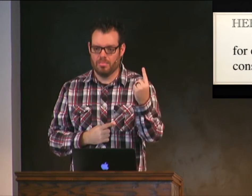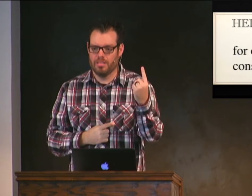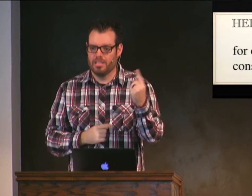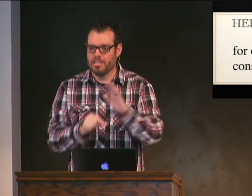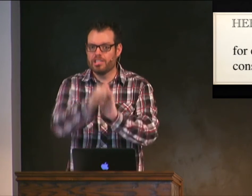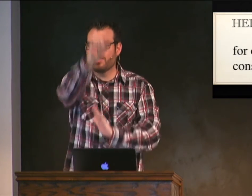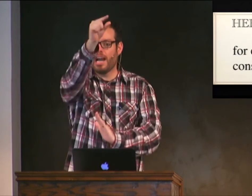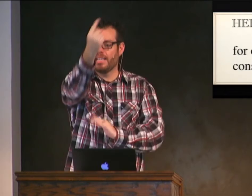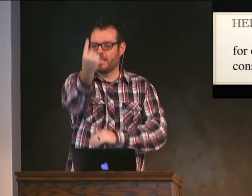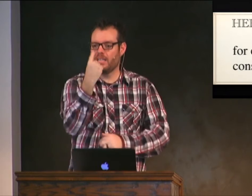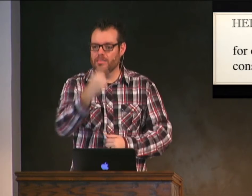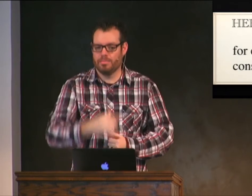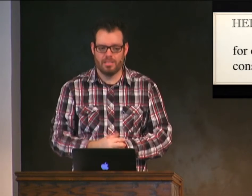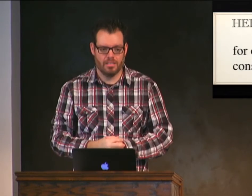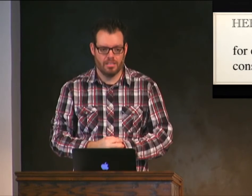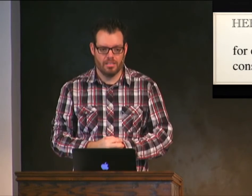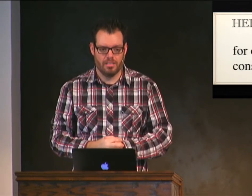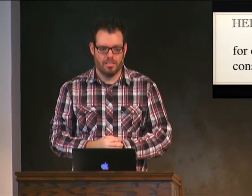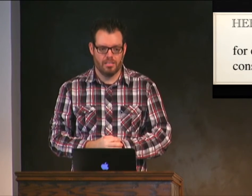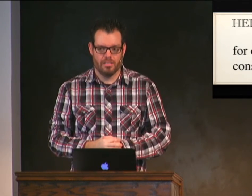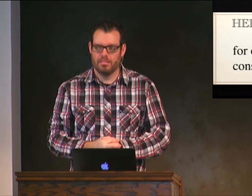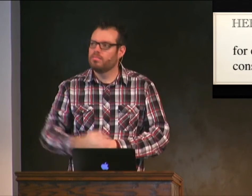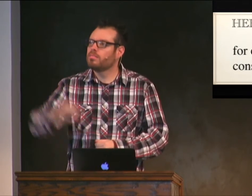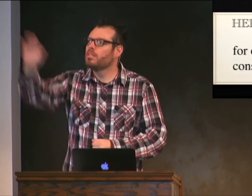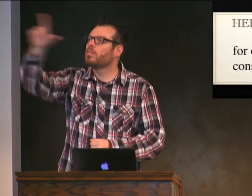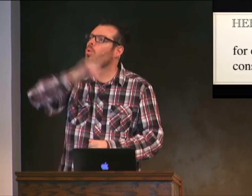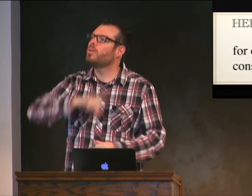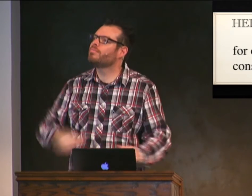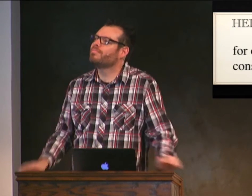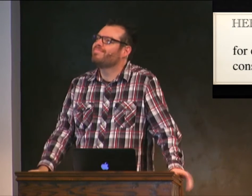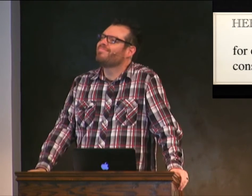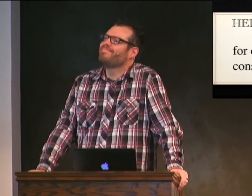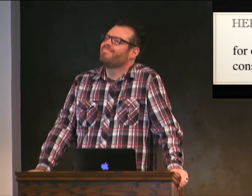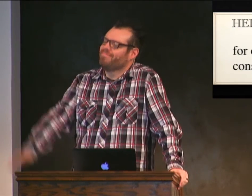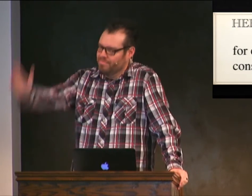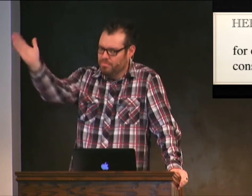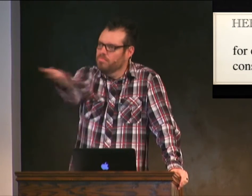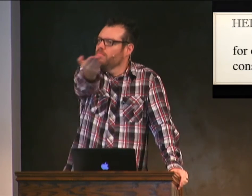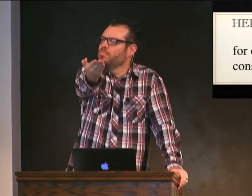Sin comes. The giant comes. Lord,